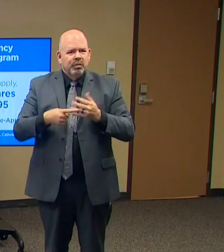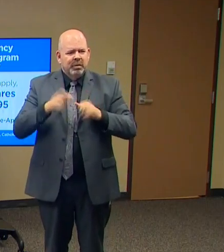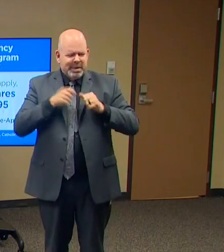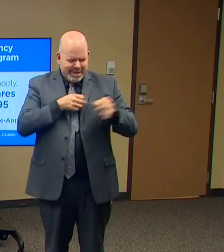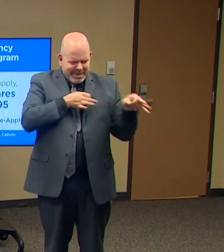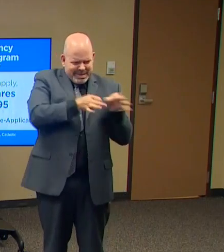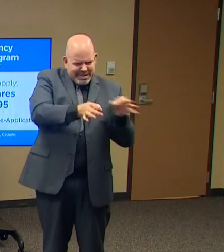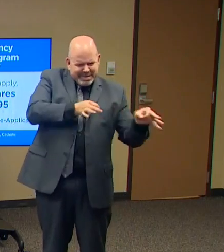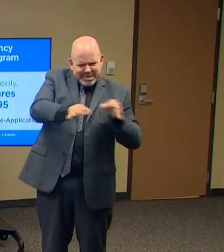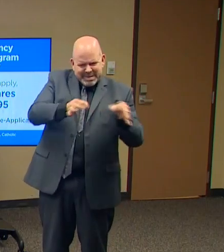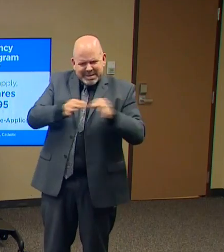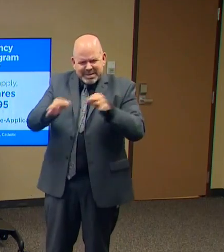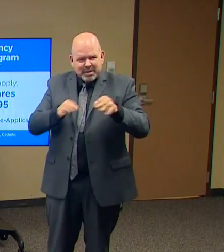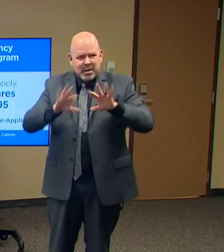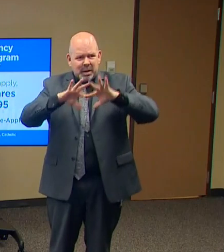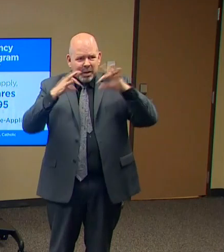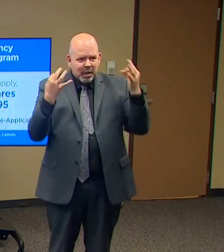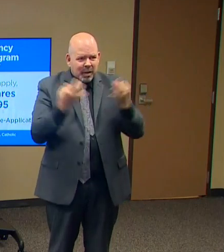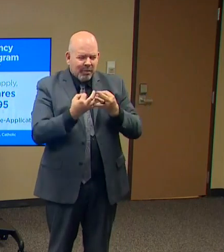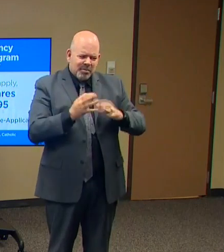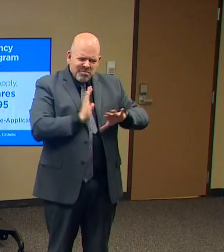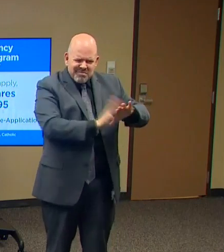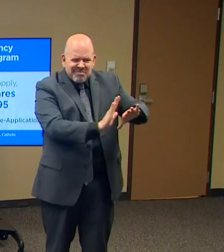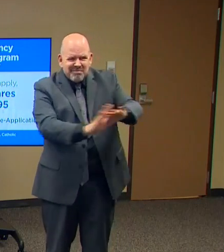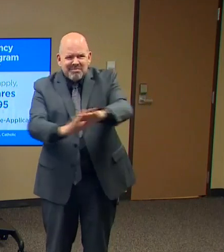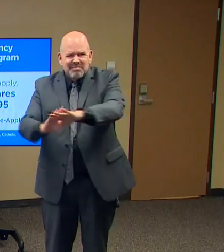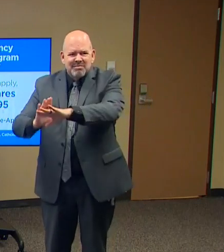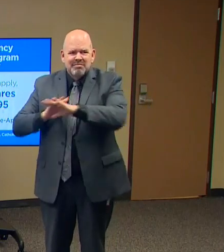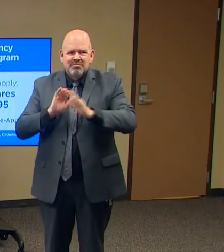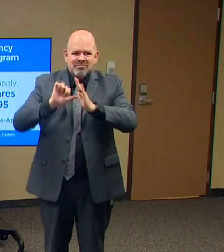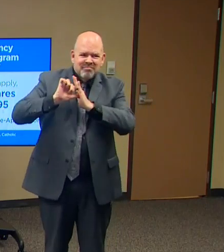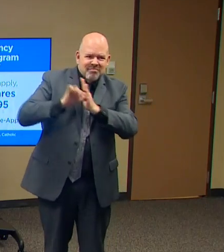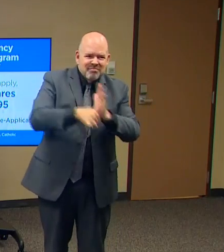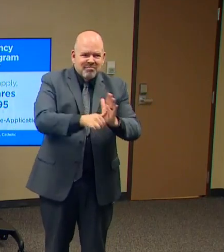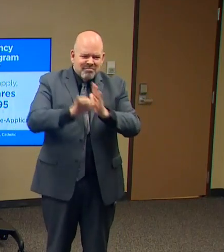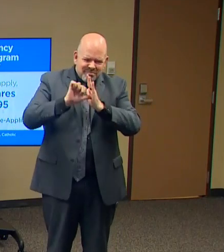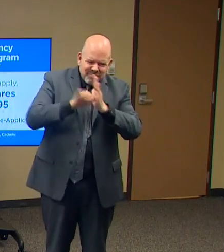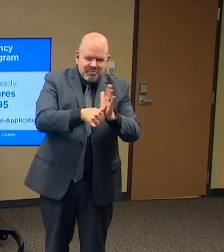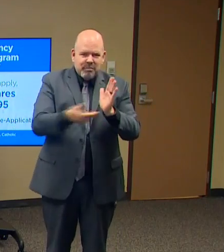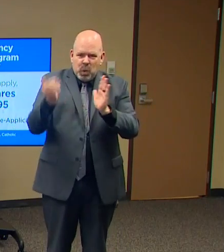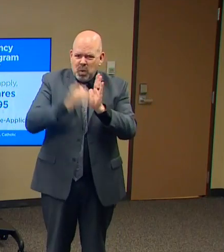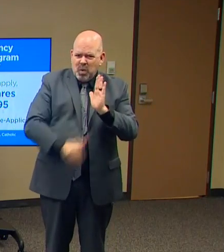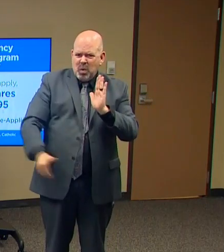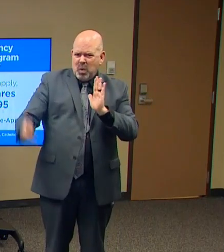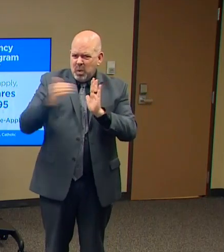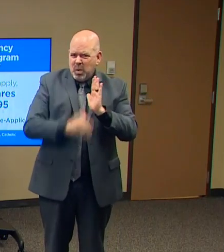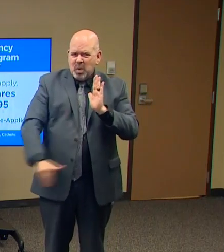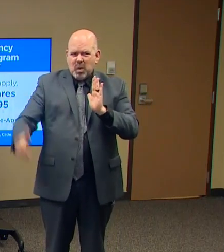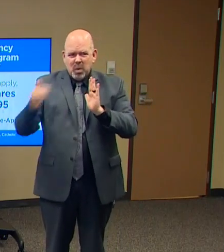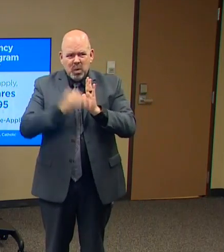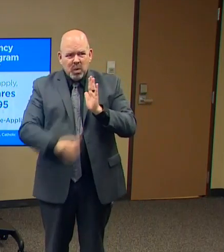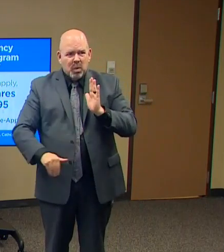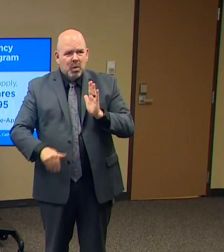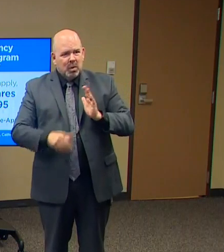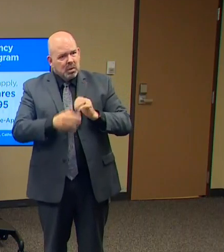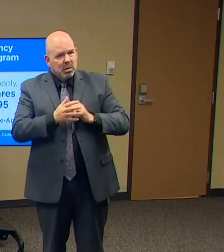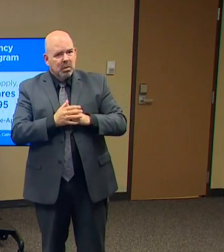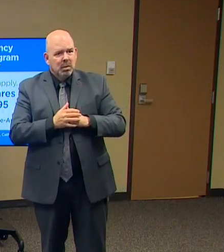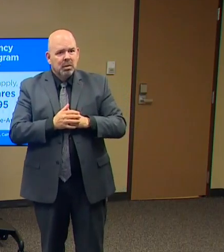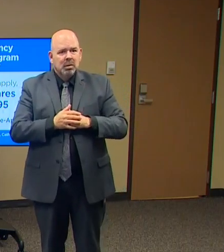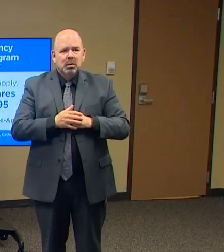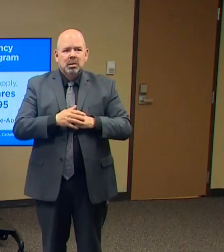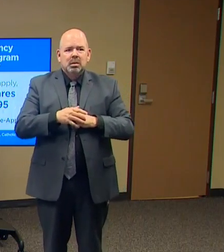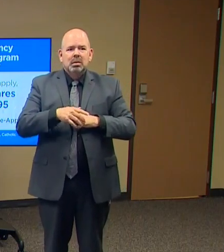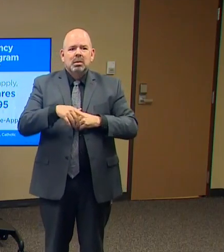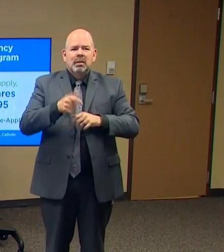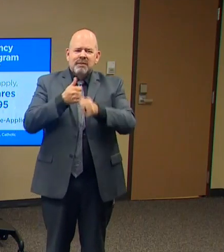Dallas, and then they've said, here's what we would recommend. And I would just strongly encourage you to follow their advice. And with